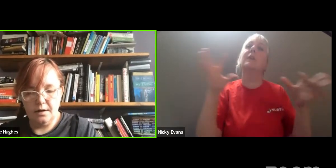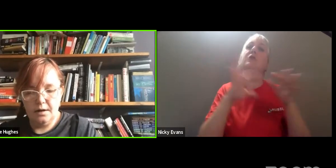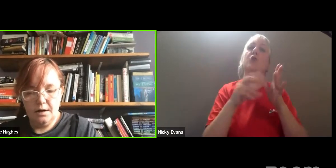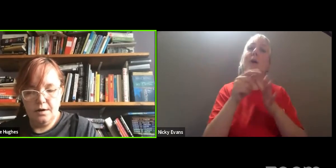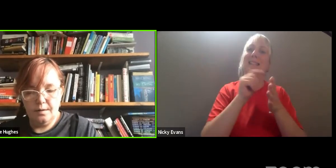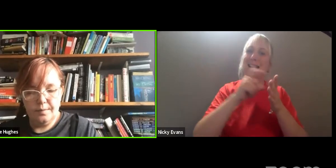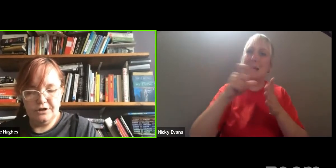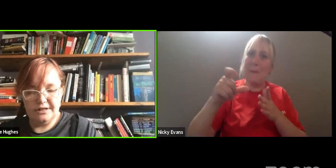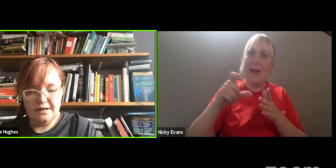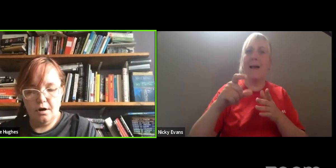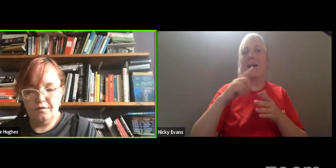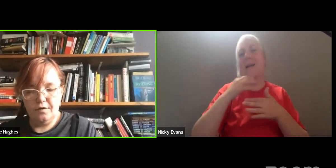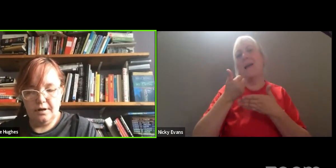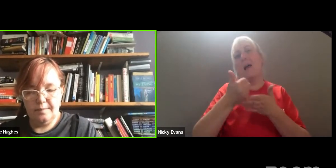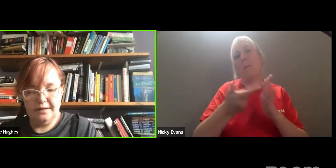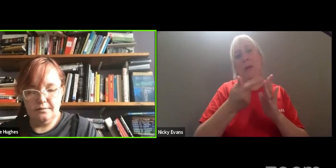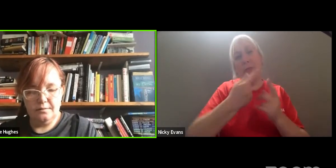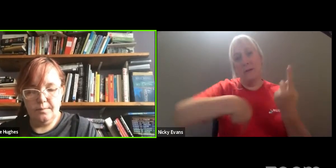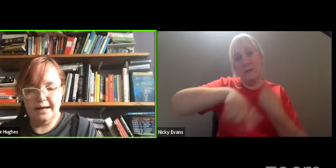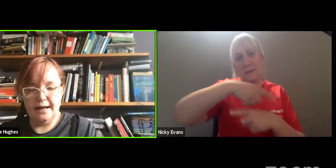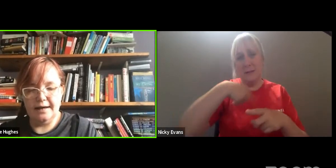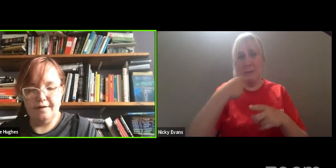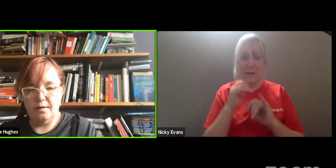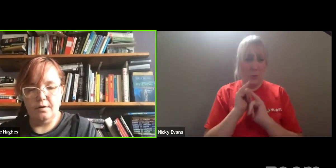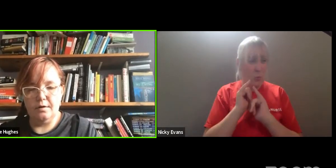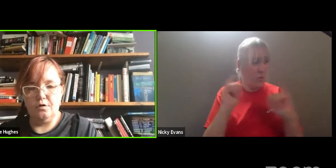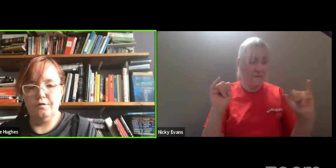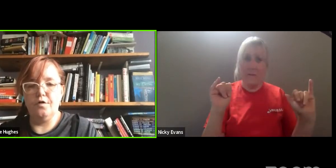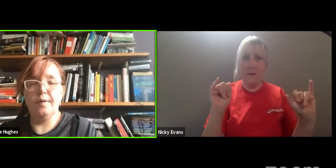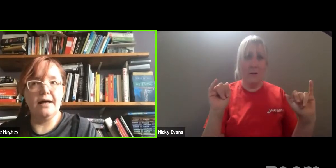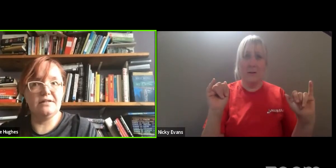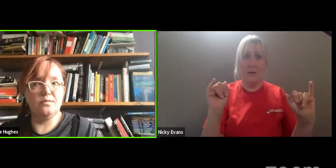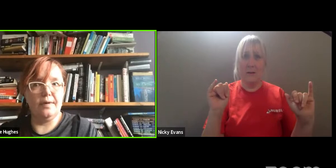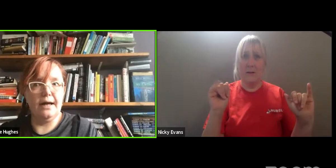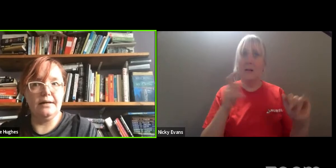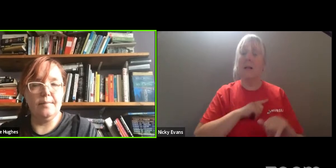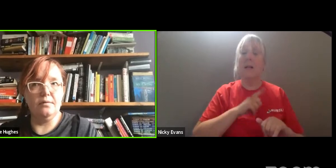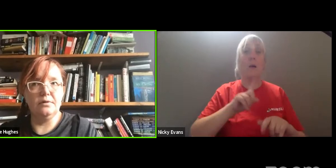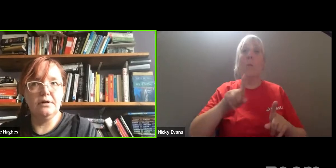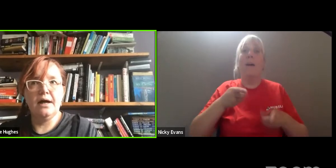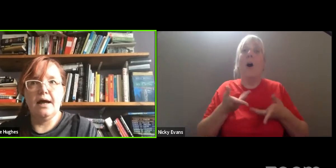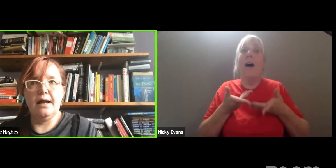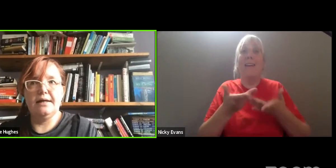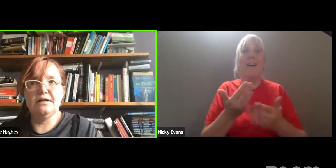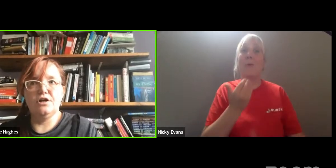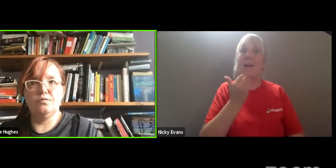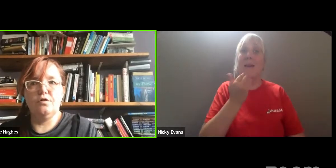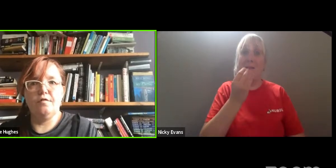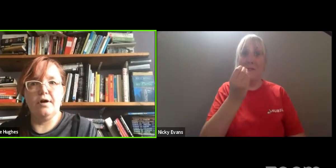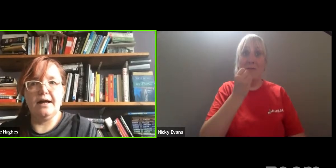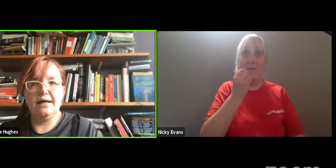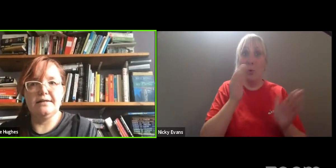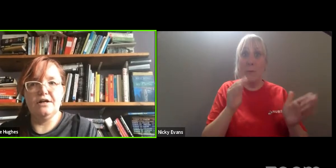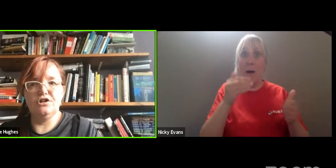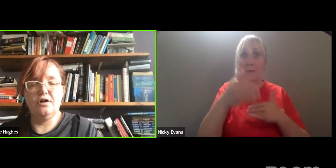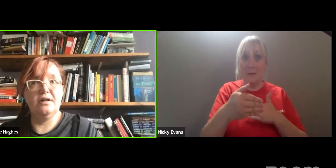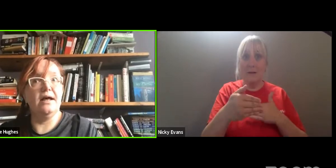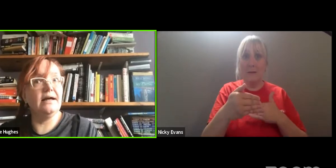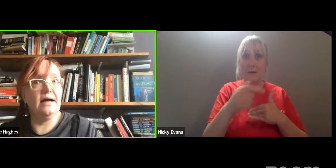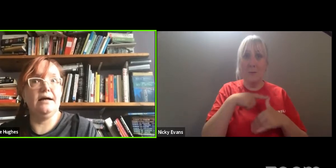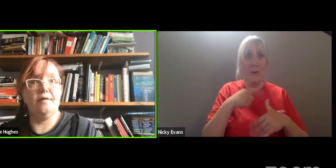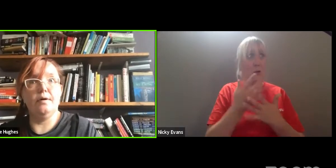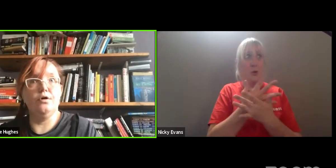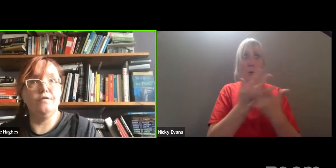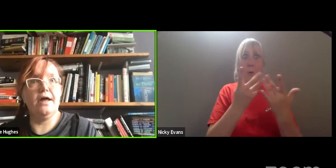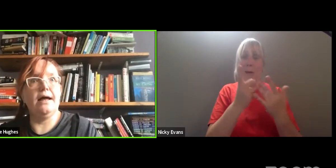and that. But it's just awful. I mean, we can't give out enough food parcels when we hand them out. And I talked to another organisation and